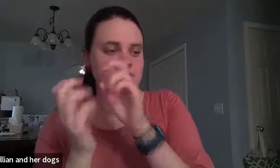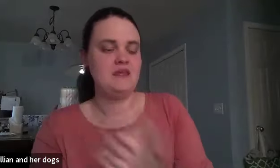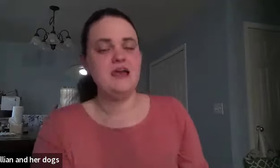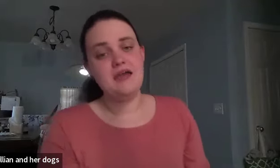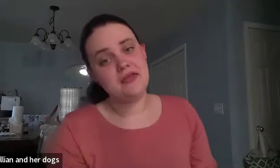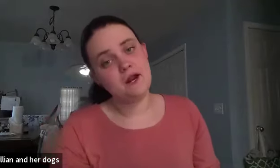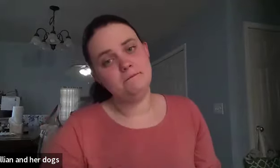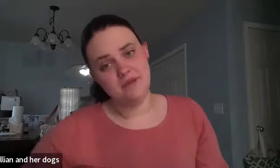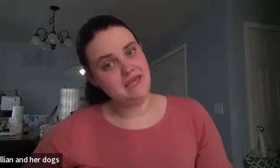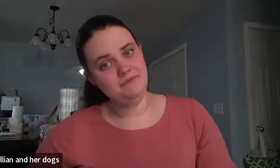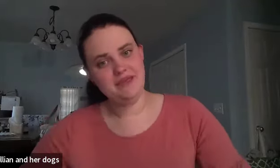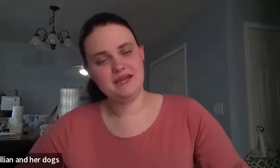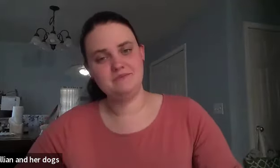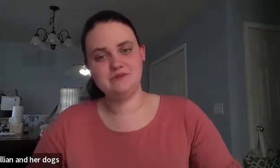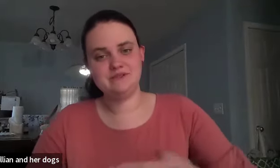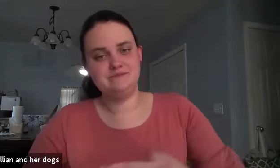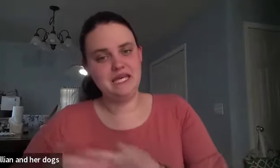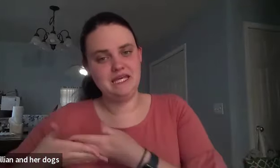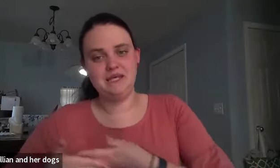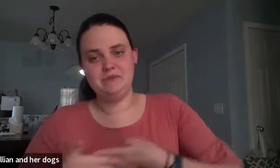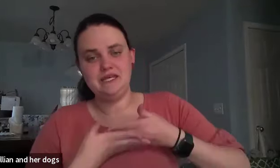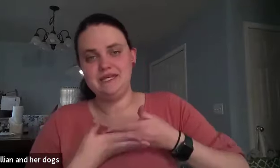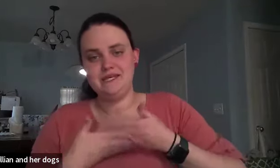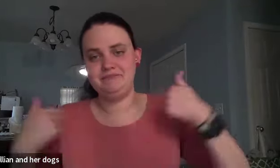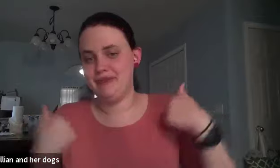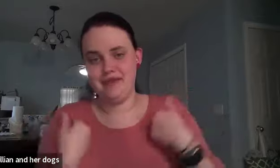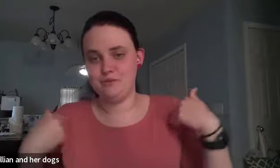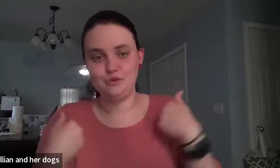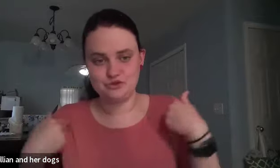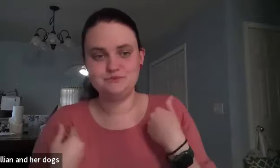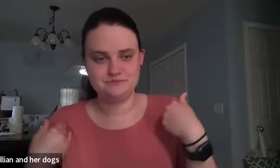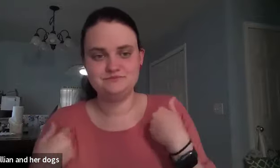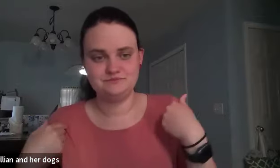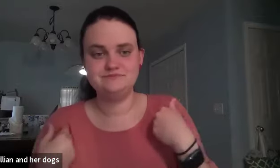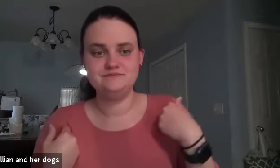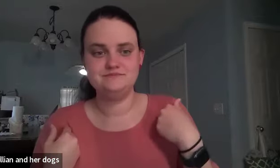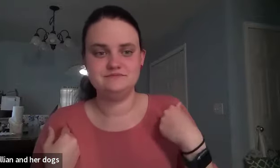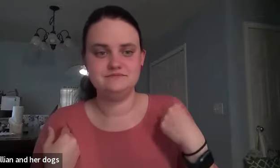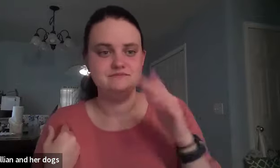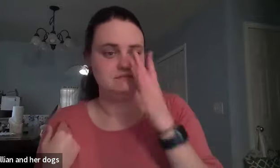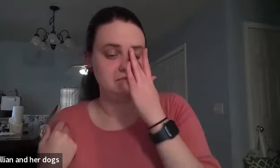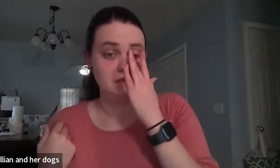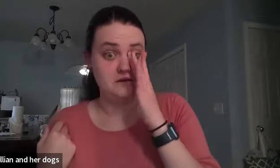Squirrel. And then our baby animals. Baby animals.